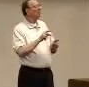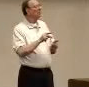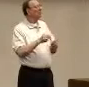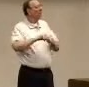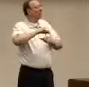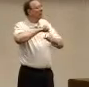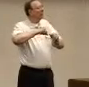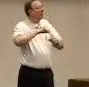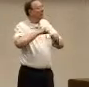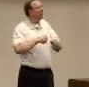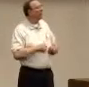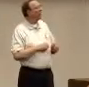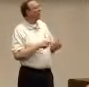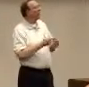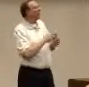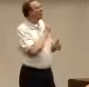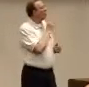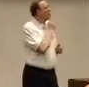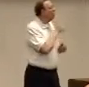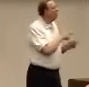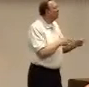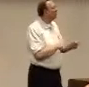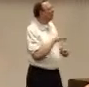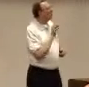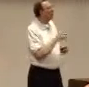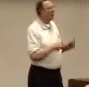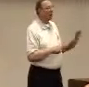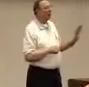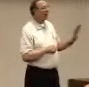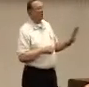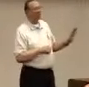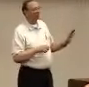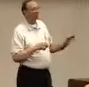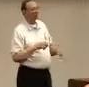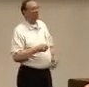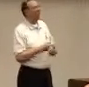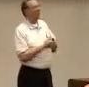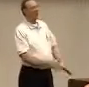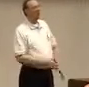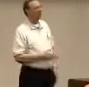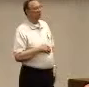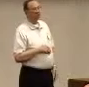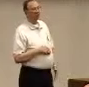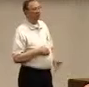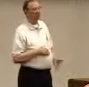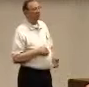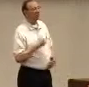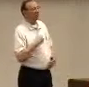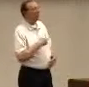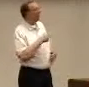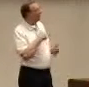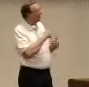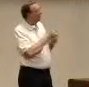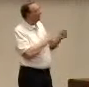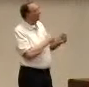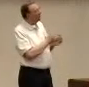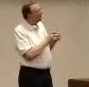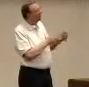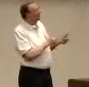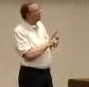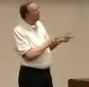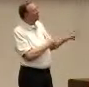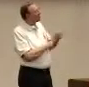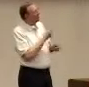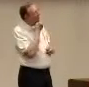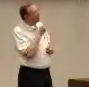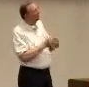much a relationship-oriented community. If I went up to a New Zealander and I first started trying to just convert them, I would lose my battle. But